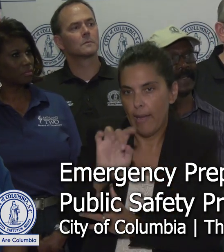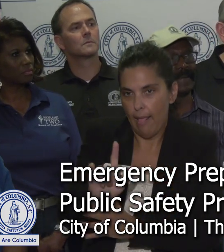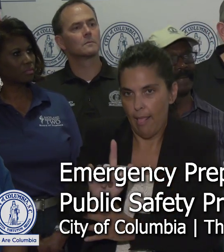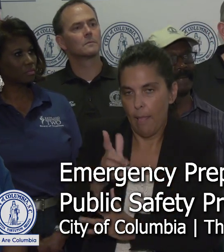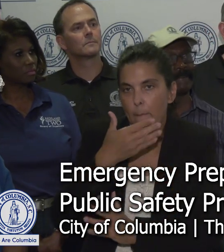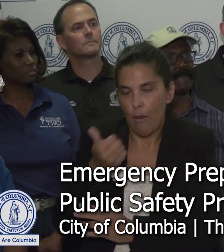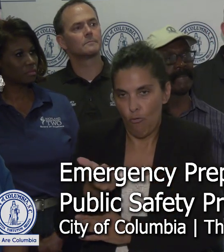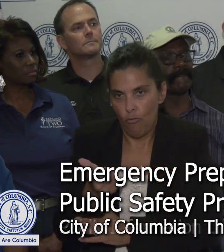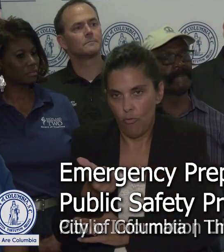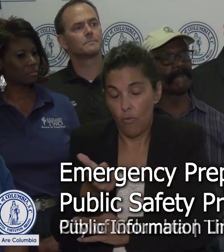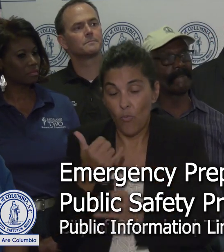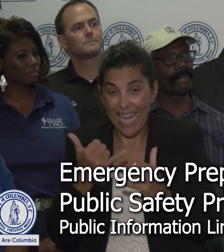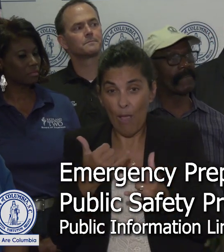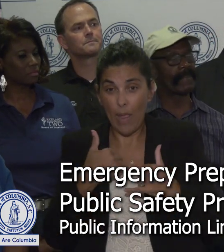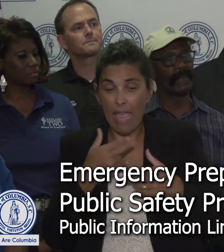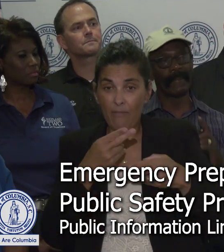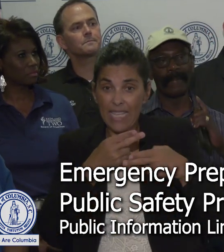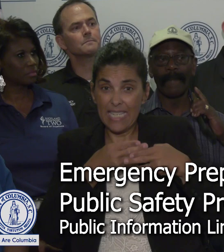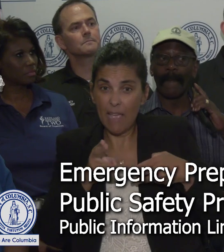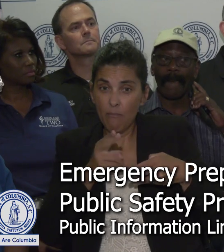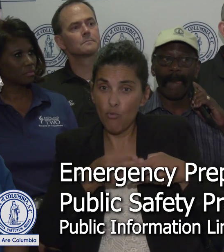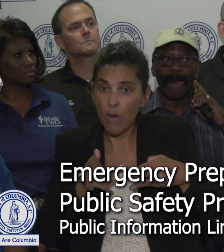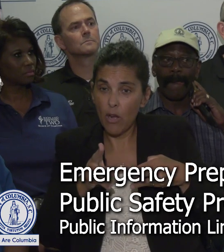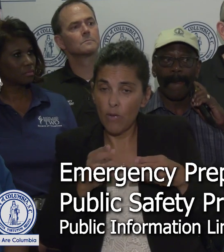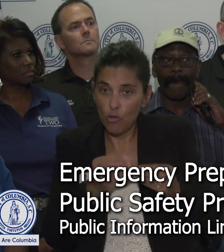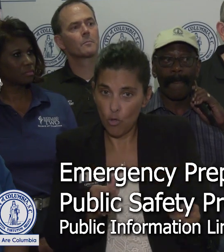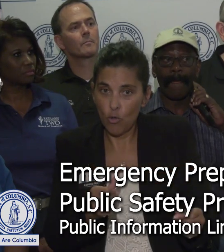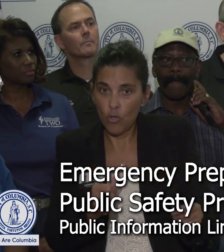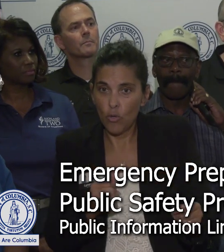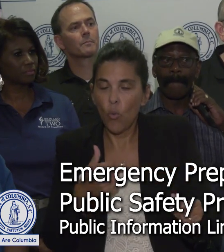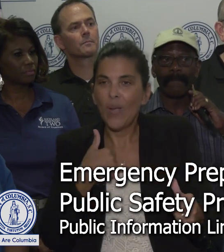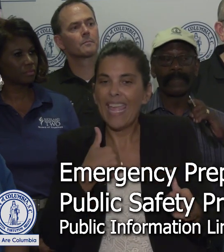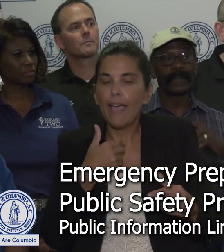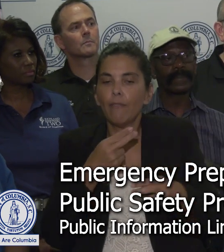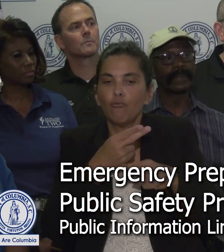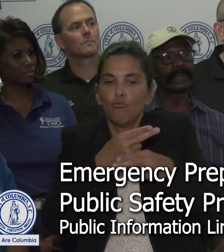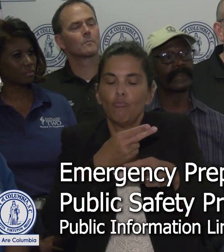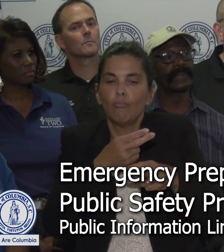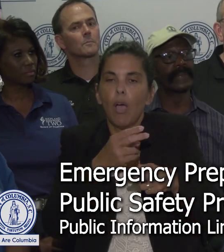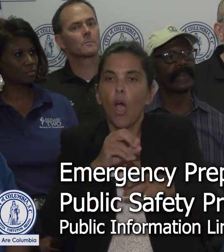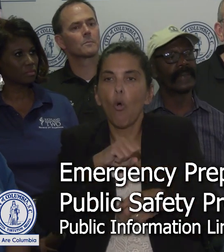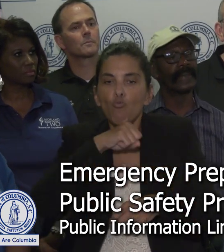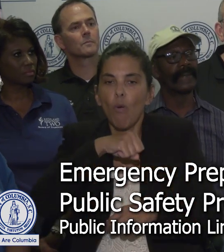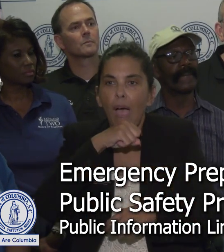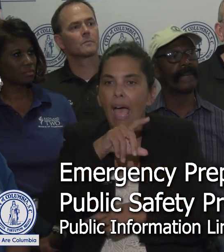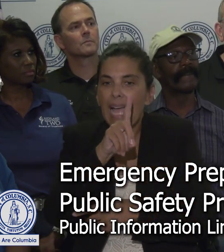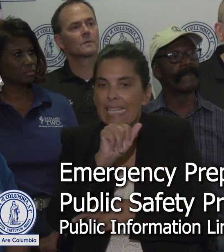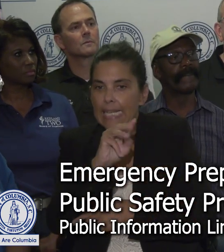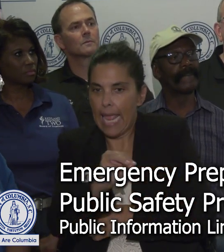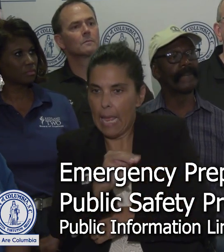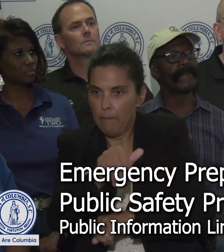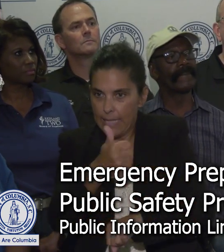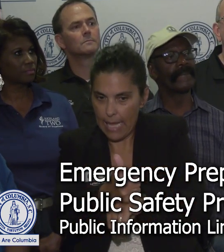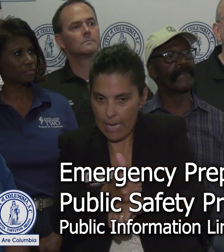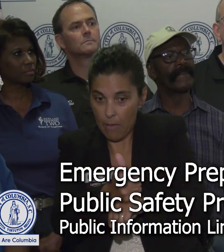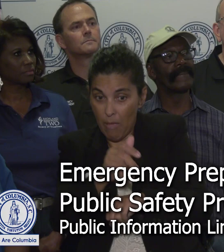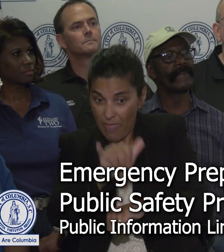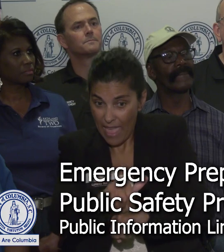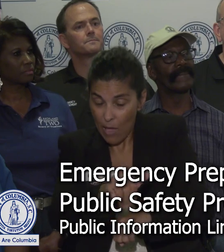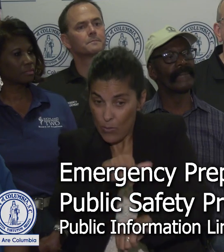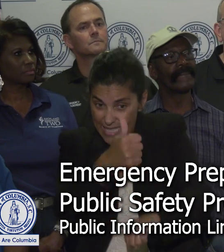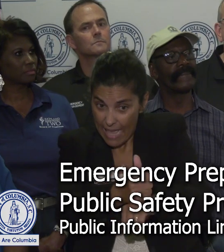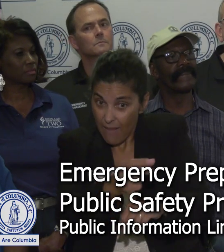solution in place. The hydroelectric facility is not operating. We've got this rock dam in place, but that dam was designed very